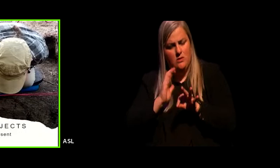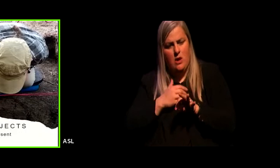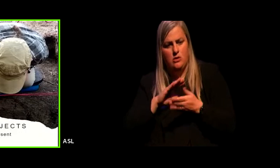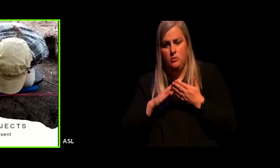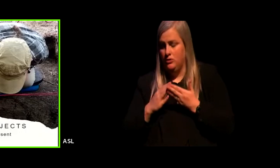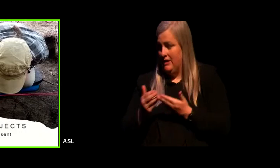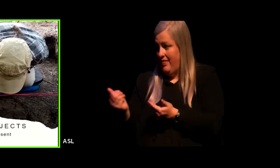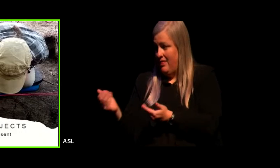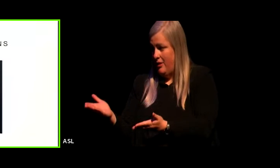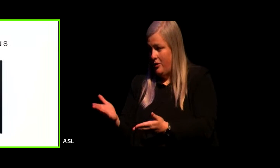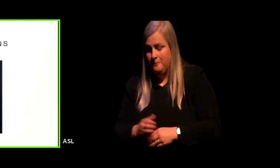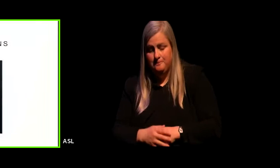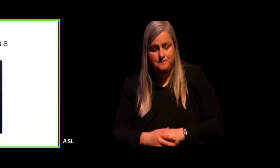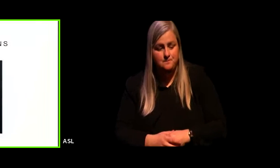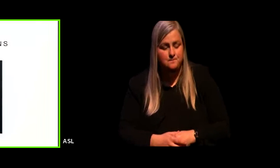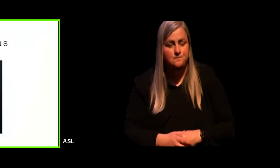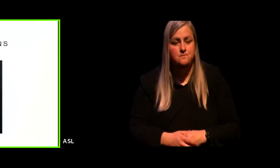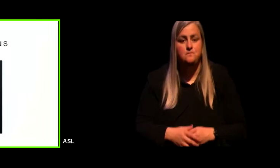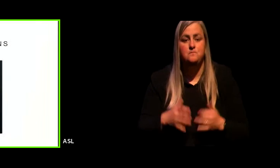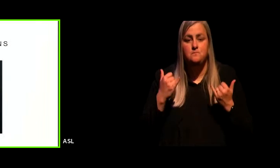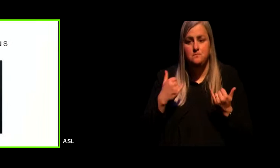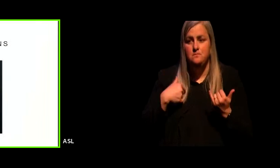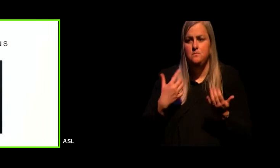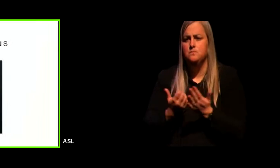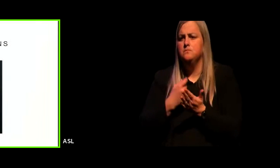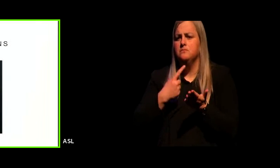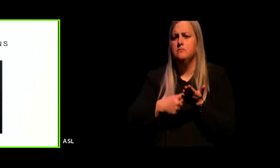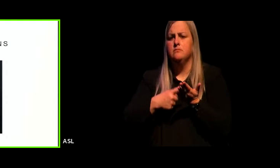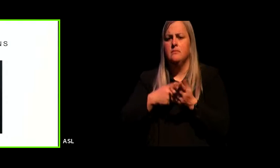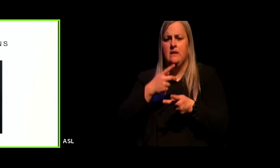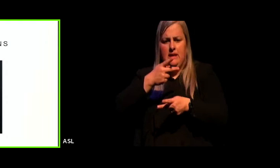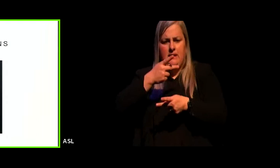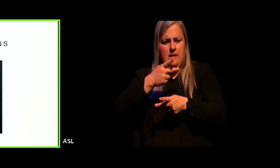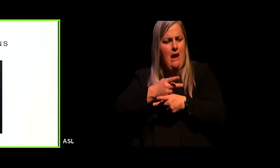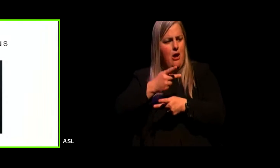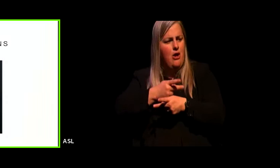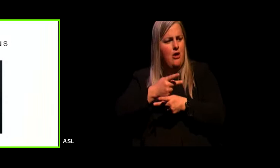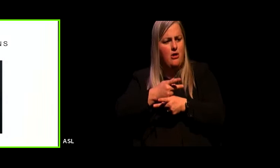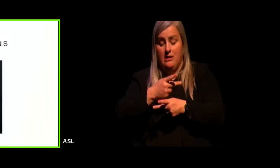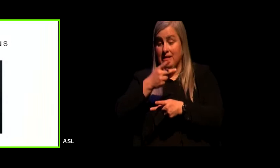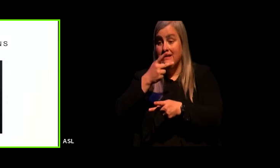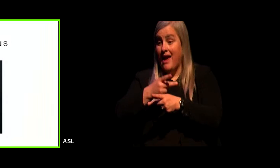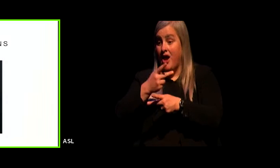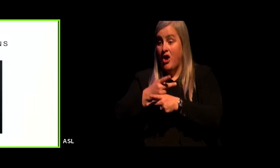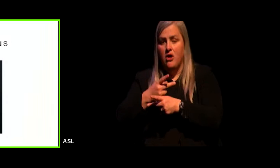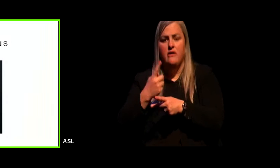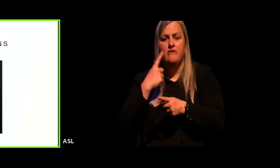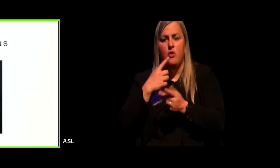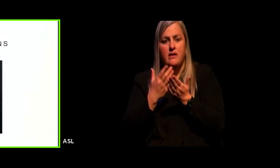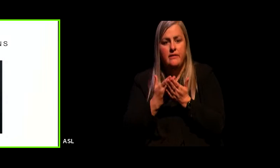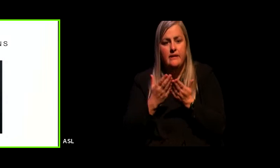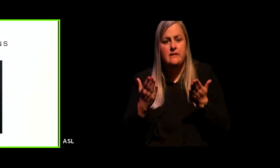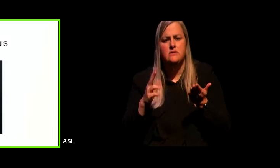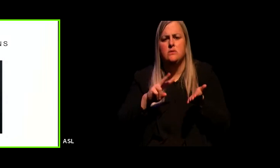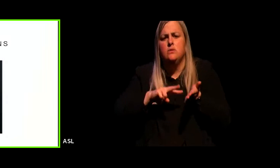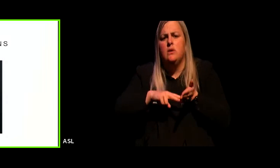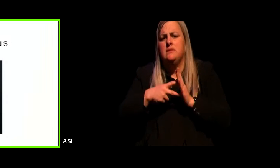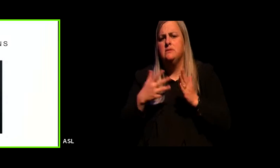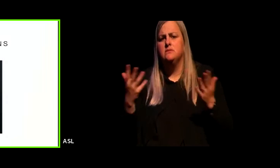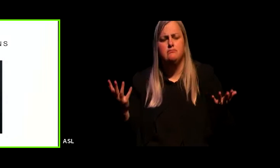So it brings me to that question of care. So what does it mean to care for the belongings of the ancestors? And